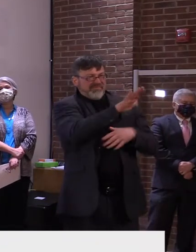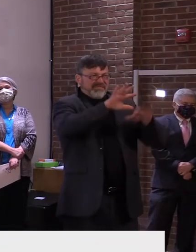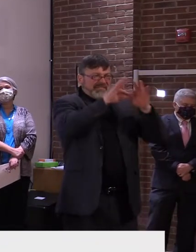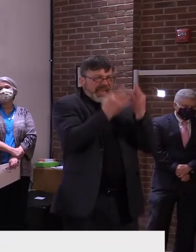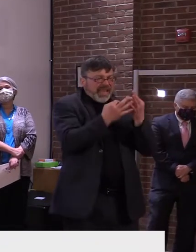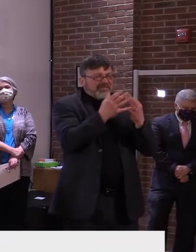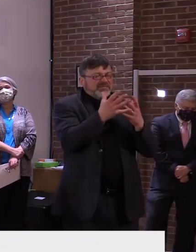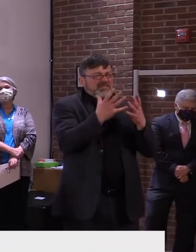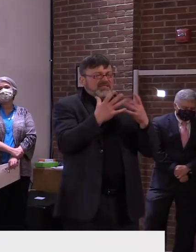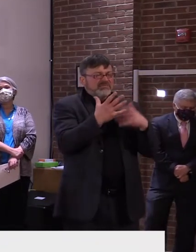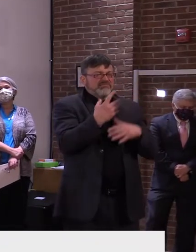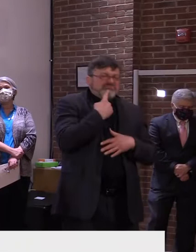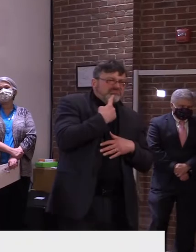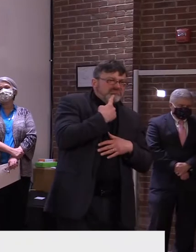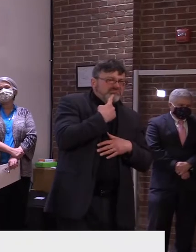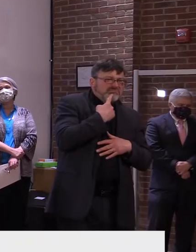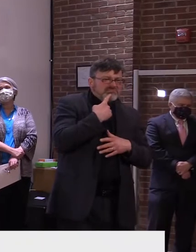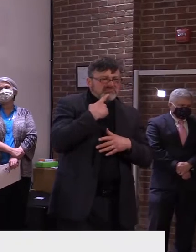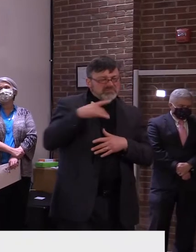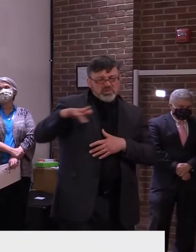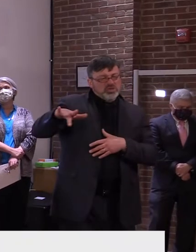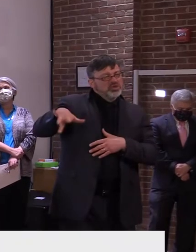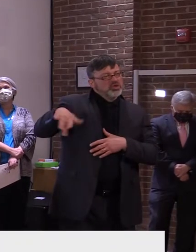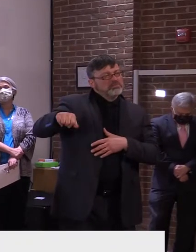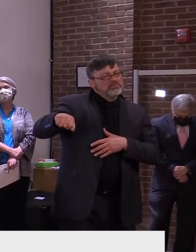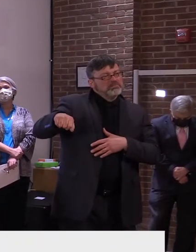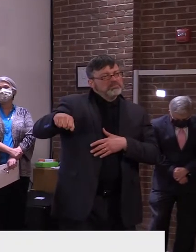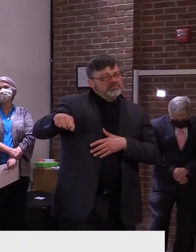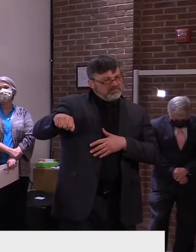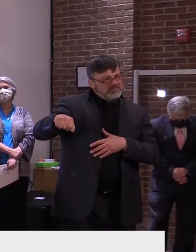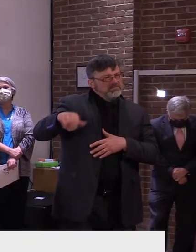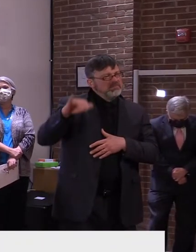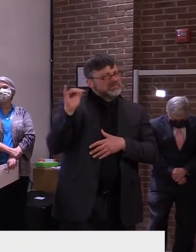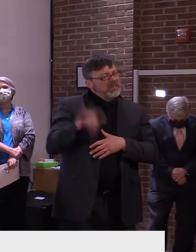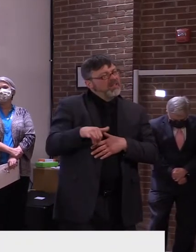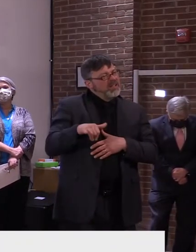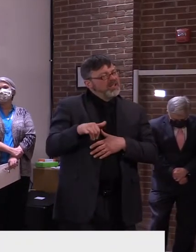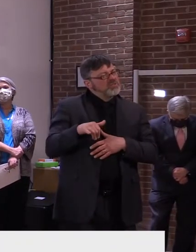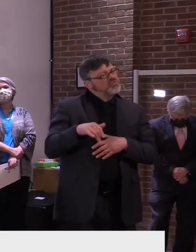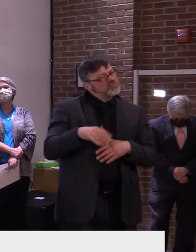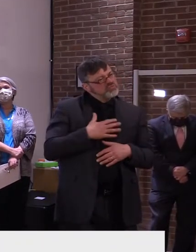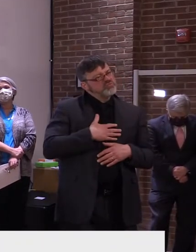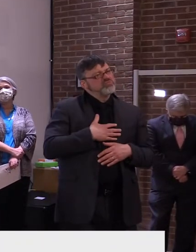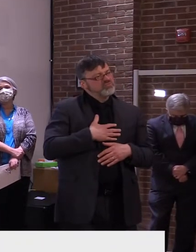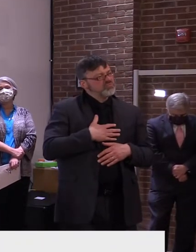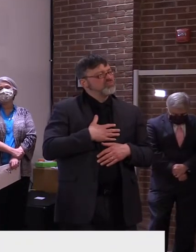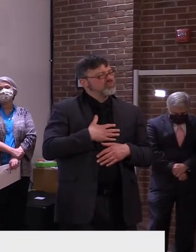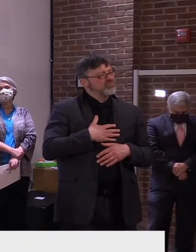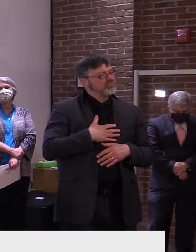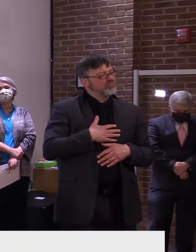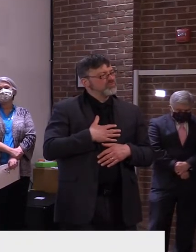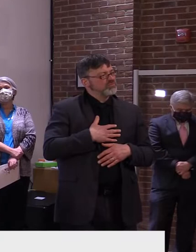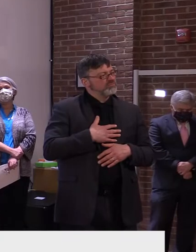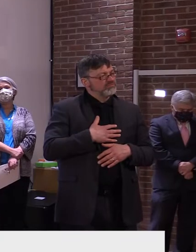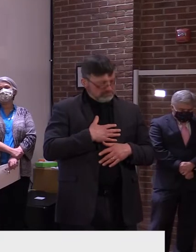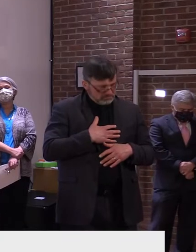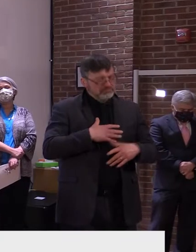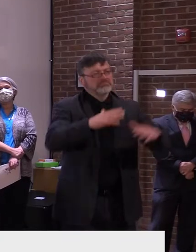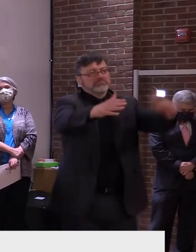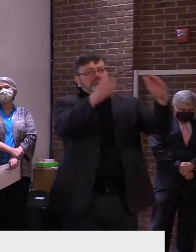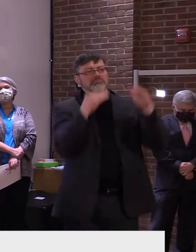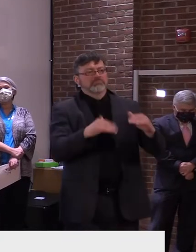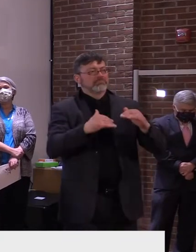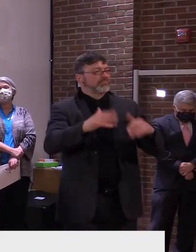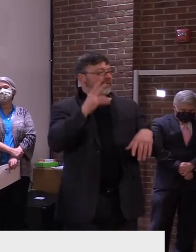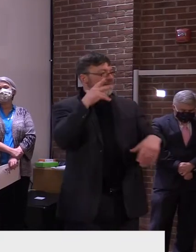Now I'd like to also share more about our progress in providing vaccination opportunities for Vermonters who are Black,